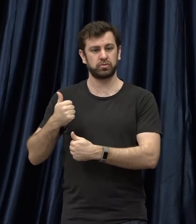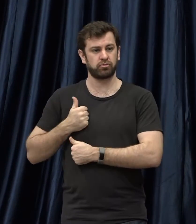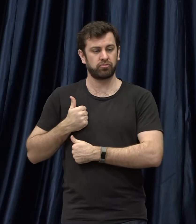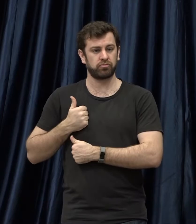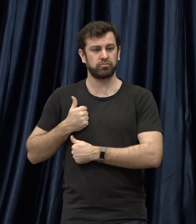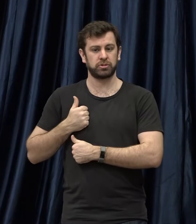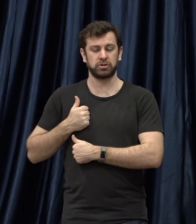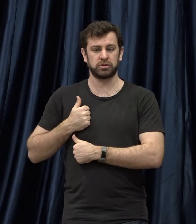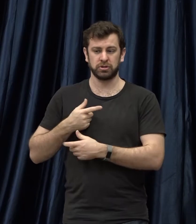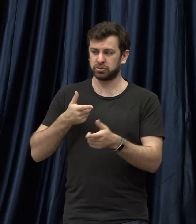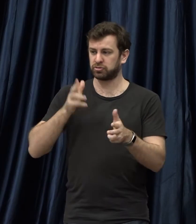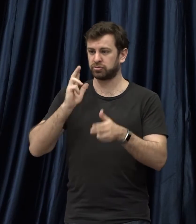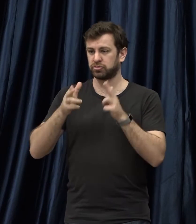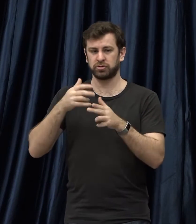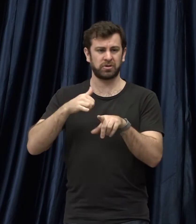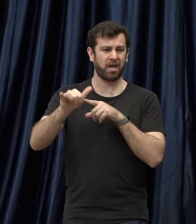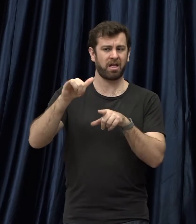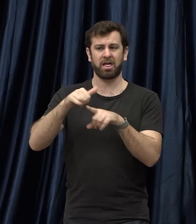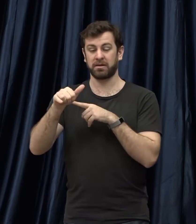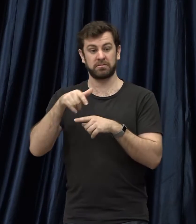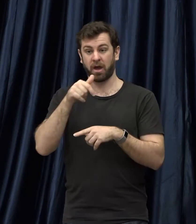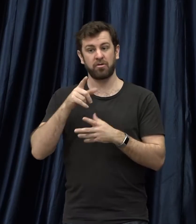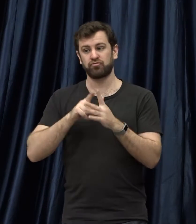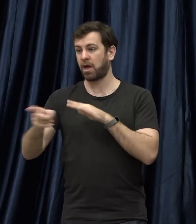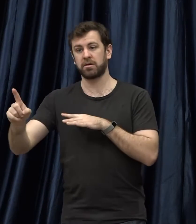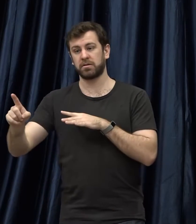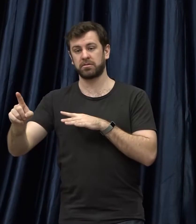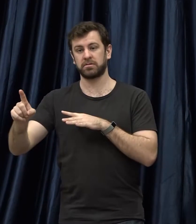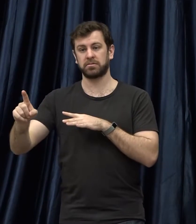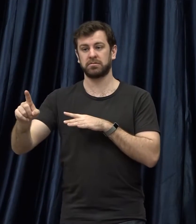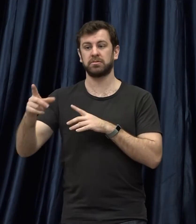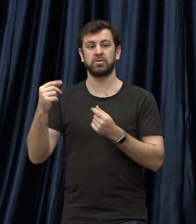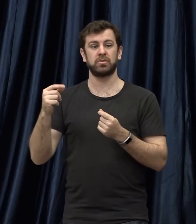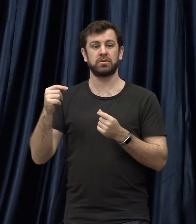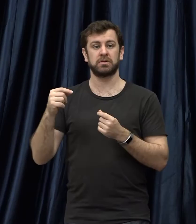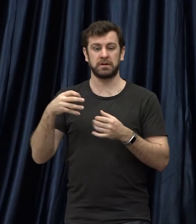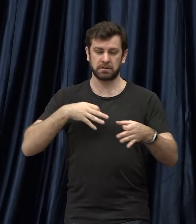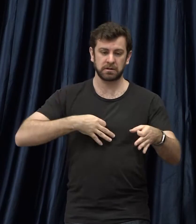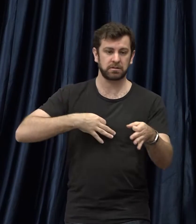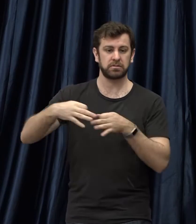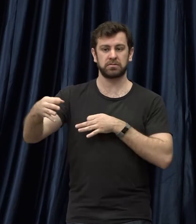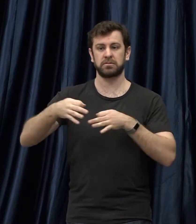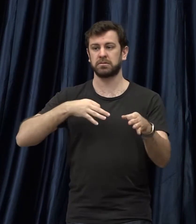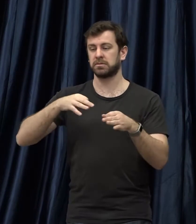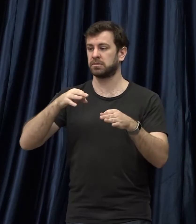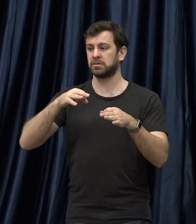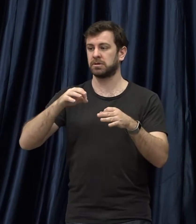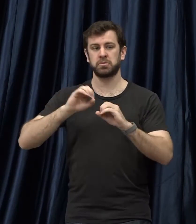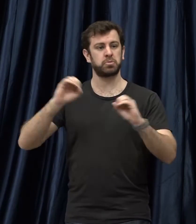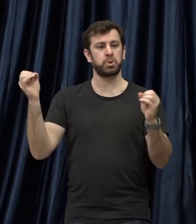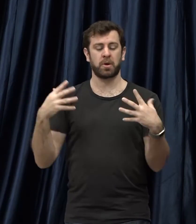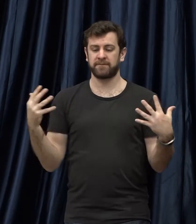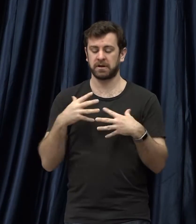and swearing, he did not run, and he describes, there was no fear in my